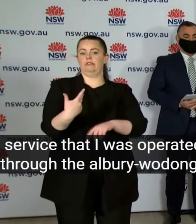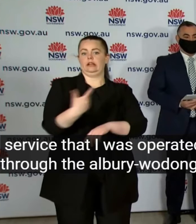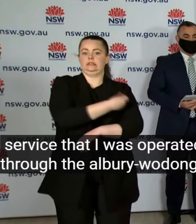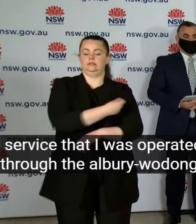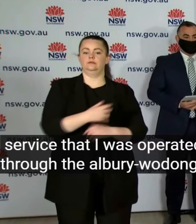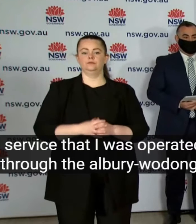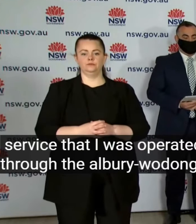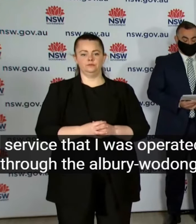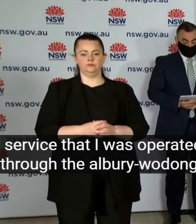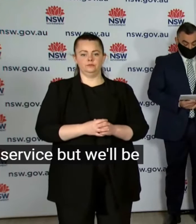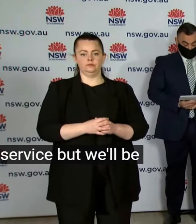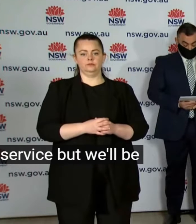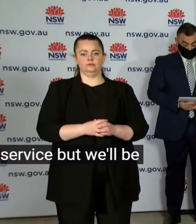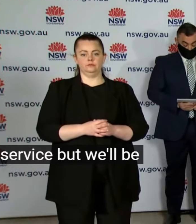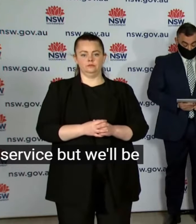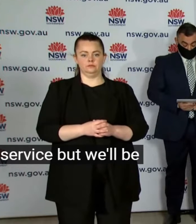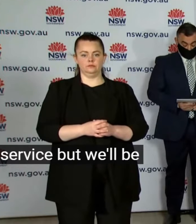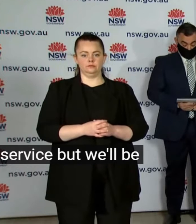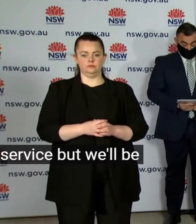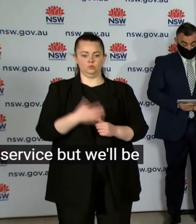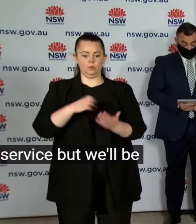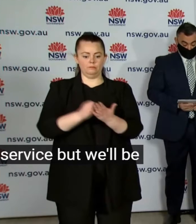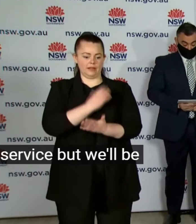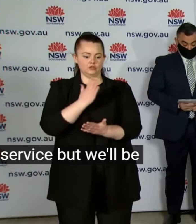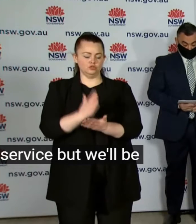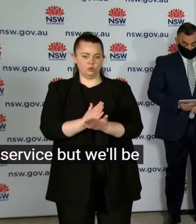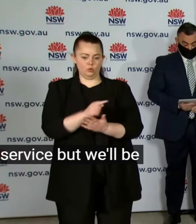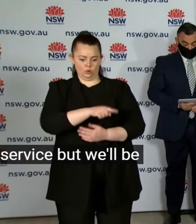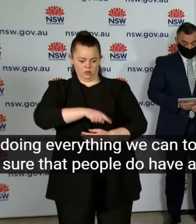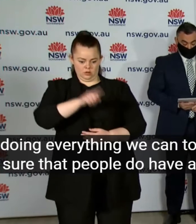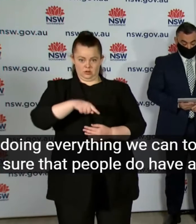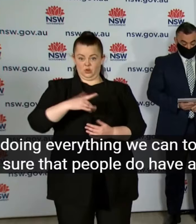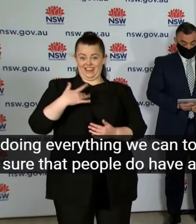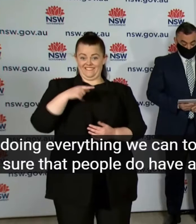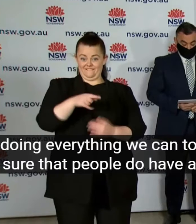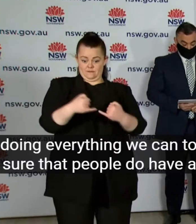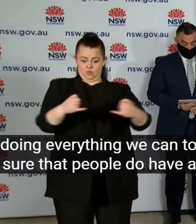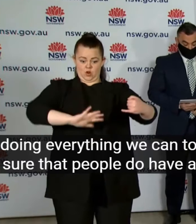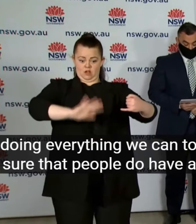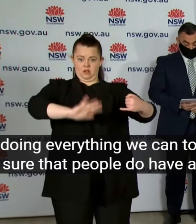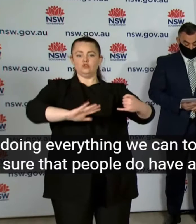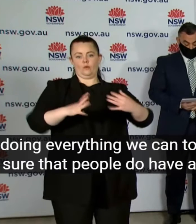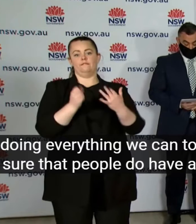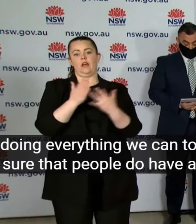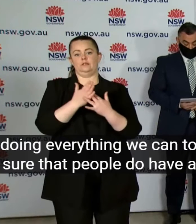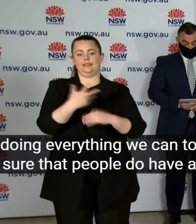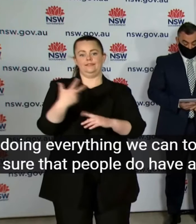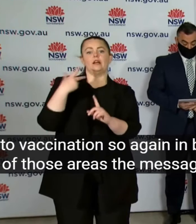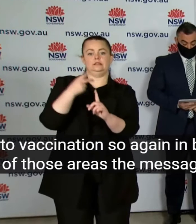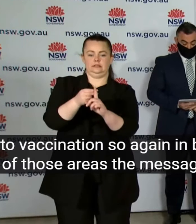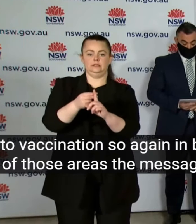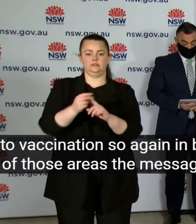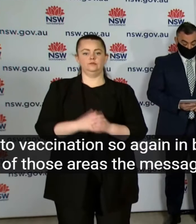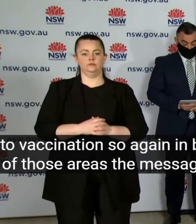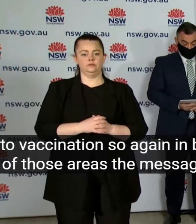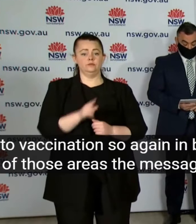be doing everything we can to make sure that people do have access to vaccination. So again, in both of those areas, the message is get tested. If you have any symptoms at